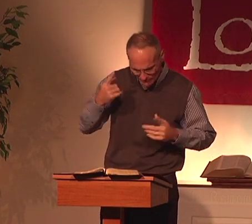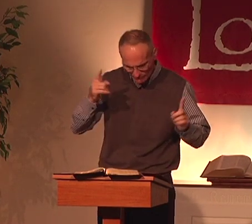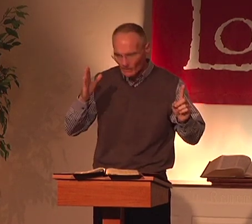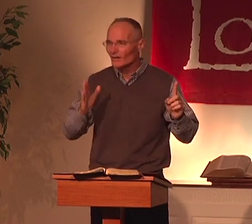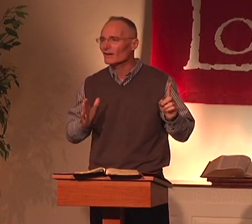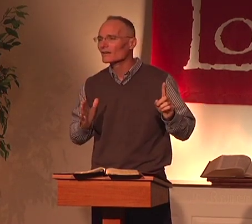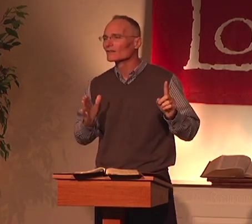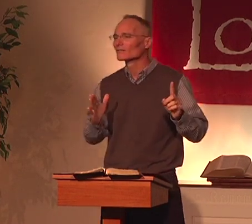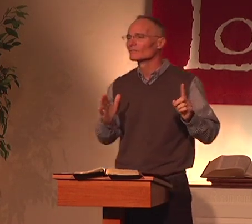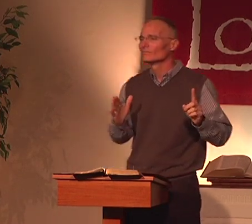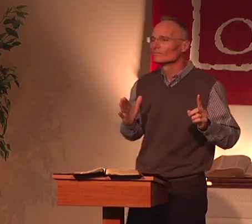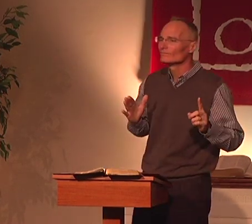The excitement for God